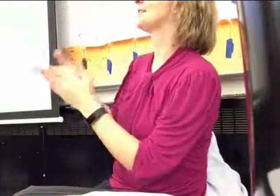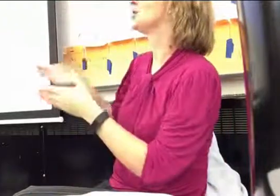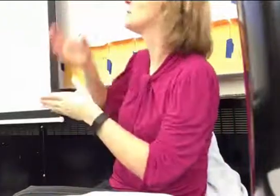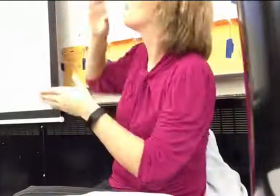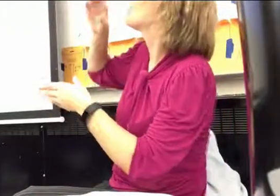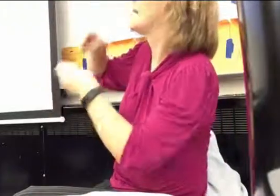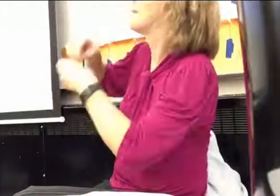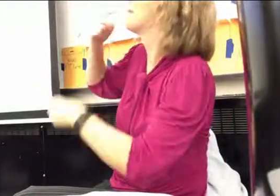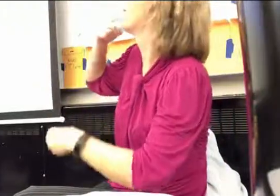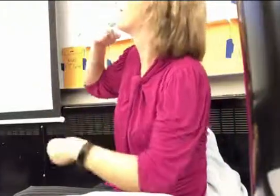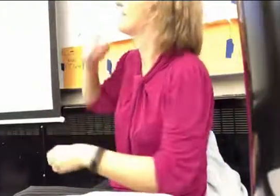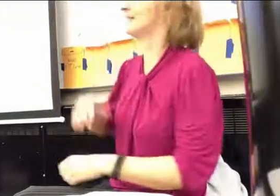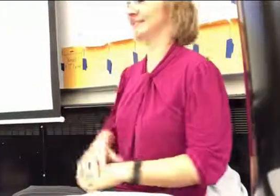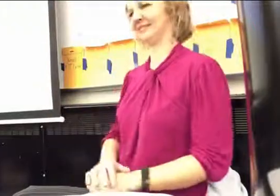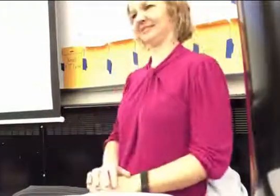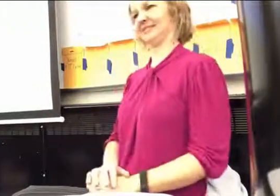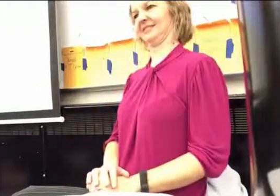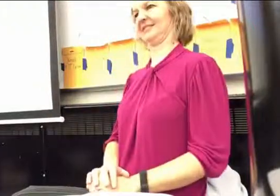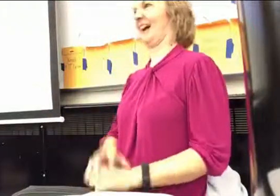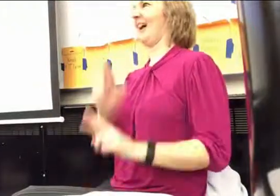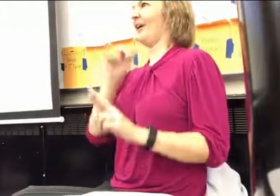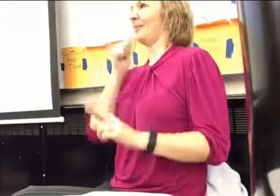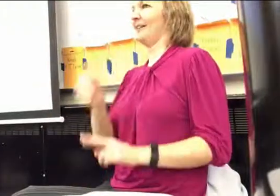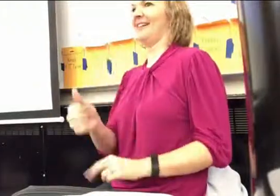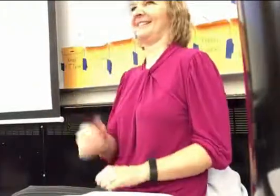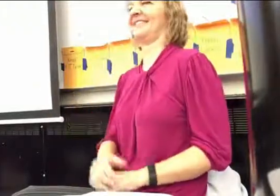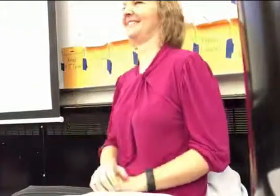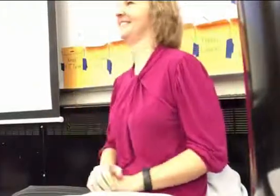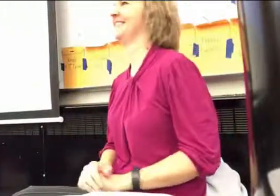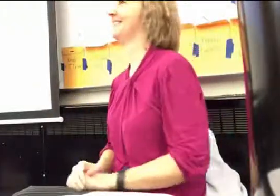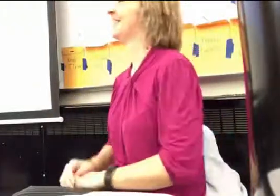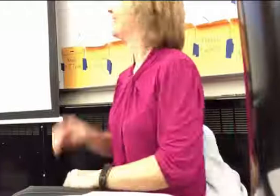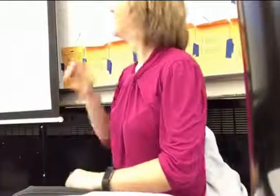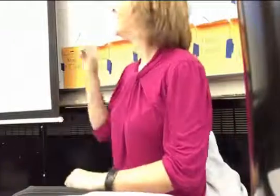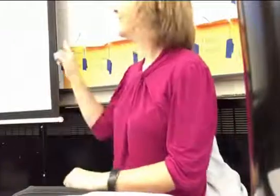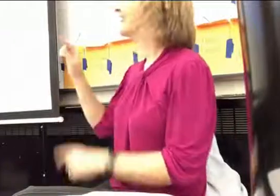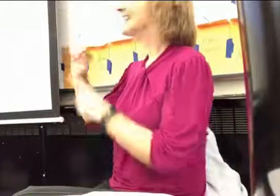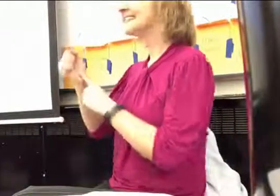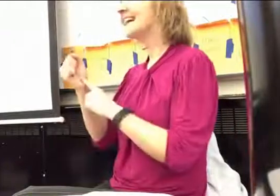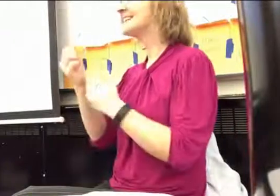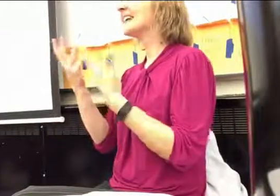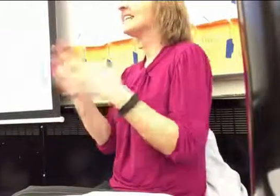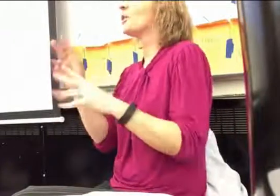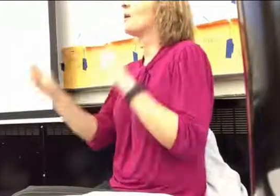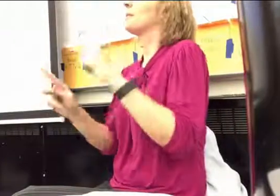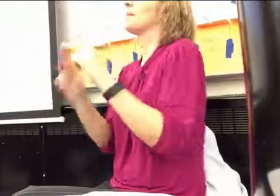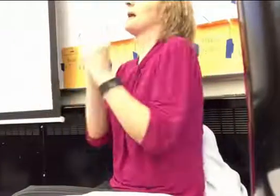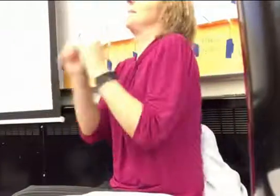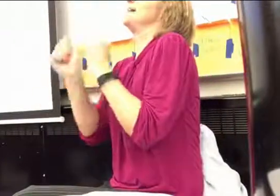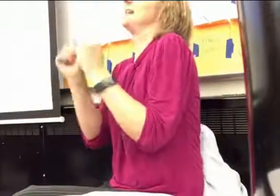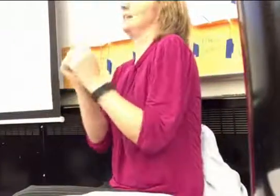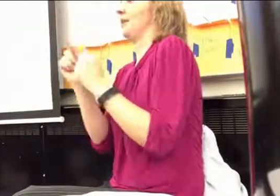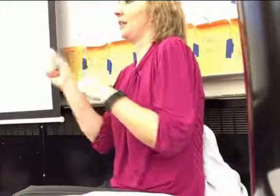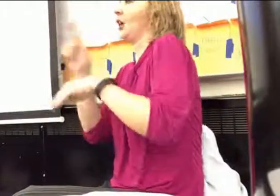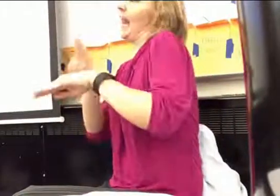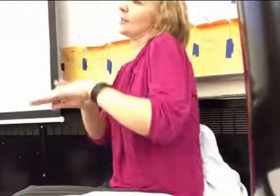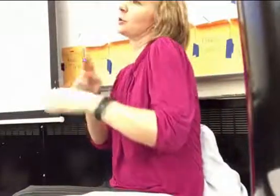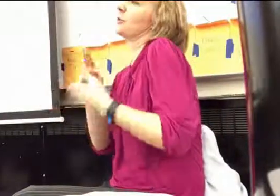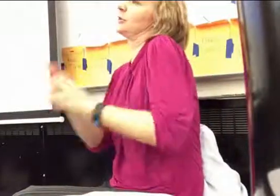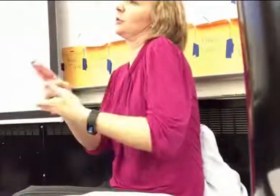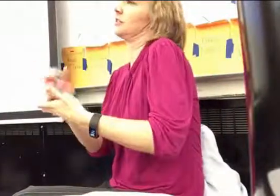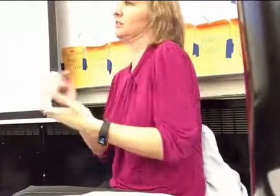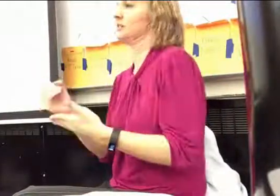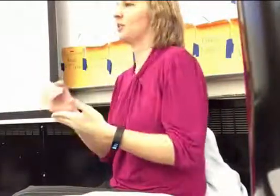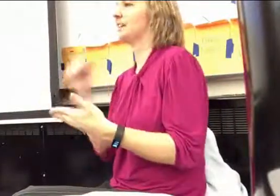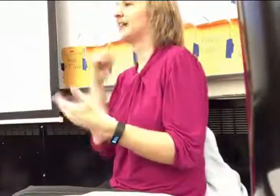mouth. So what happens is that in this case, they don't want people competing with those natural resources, so they say